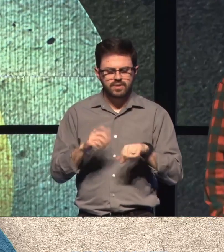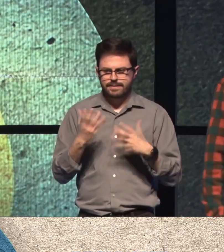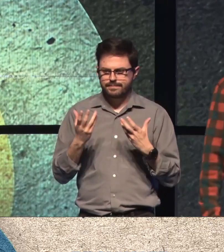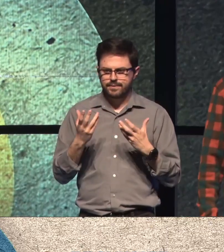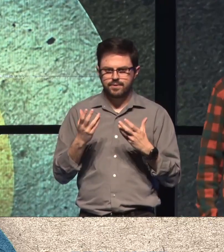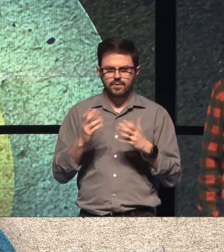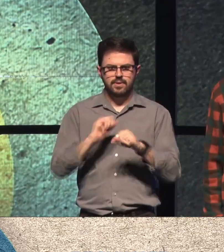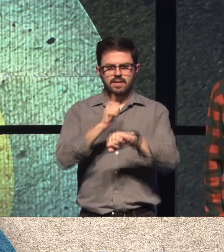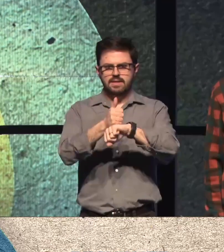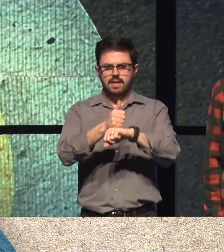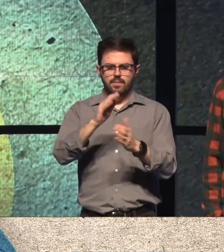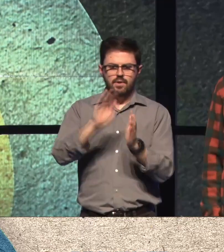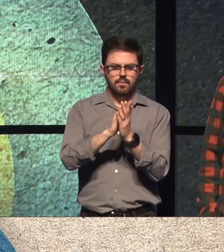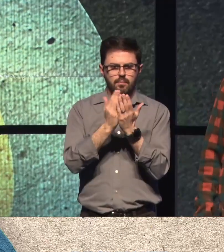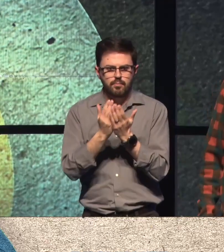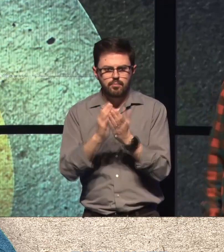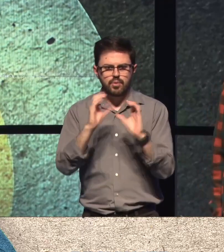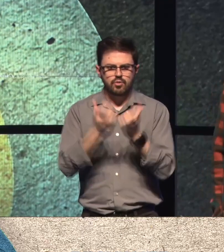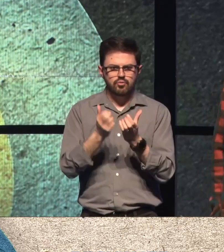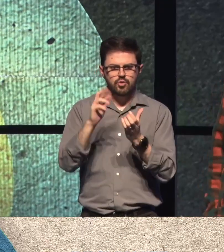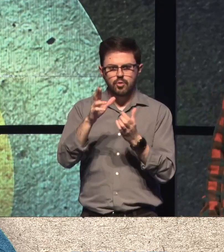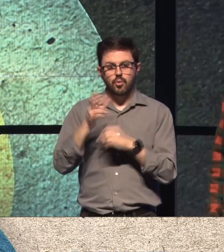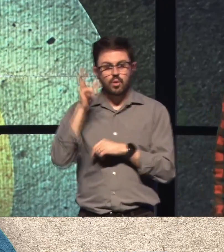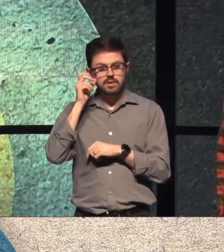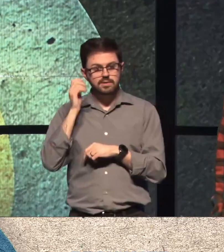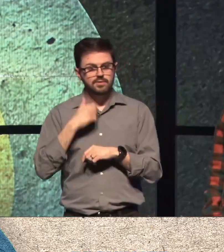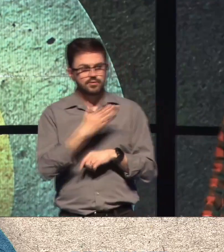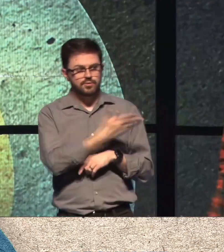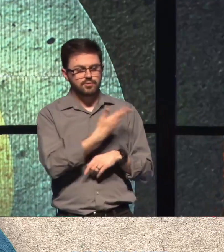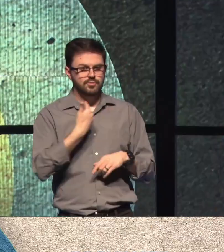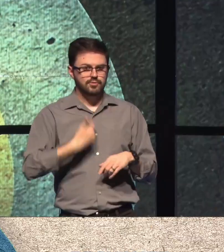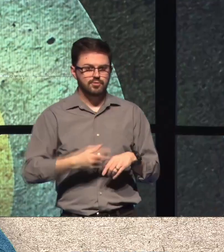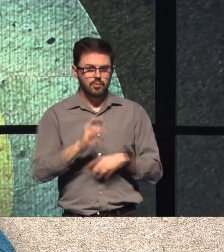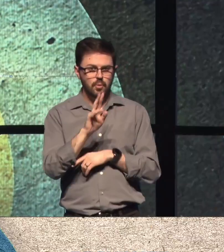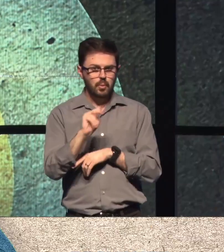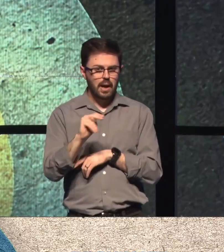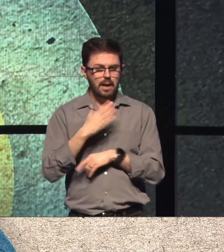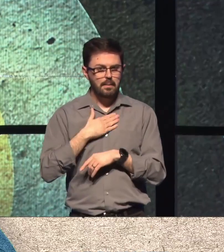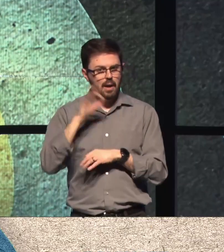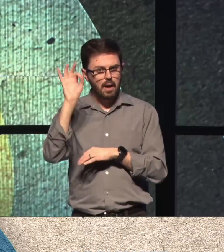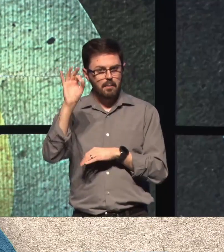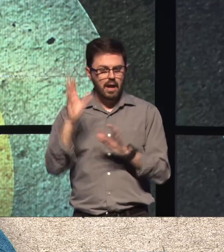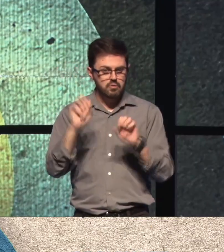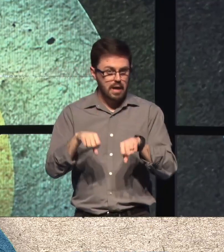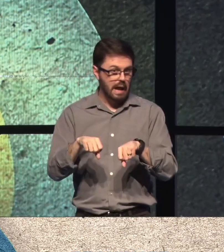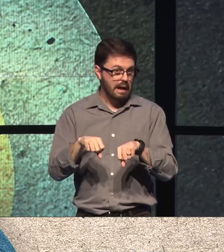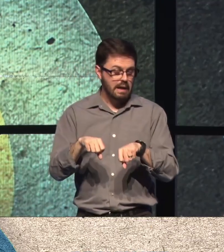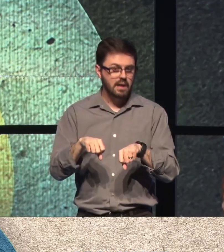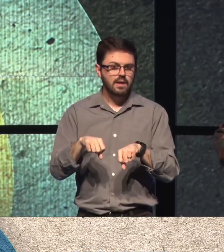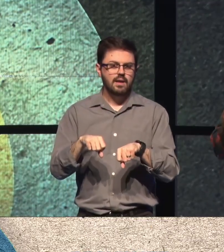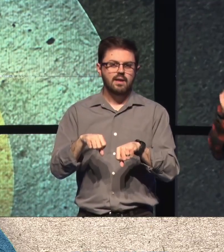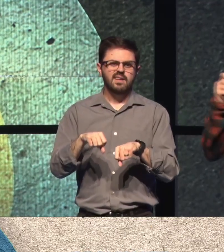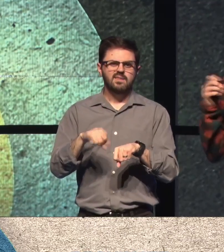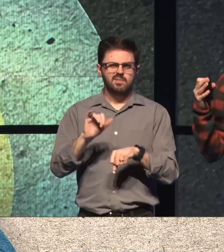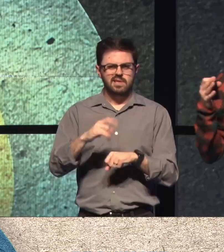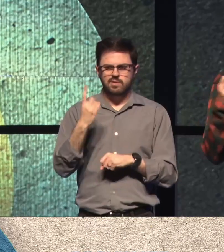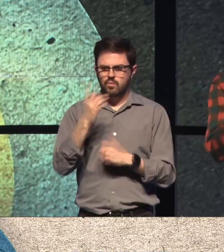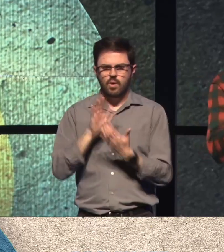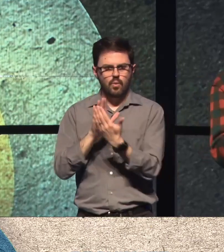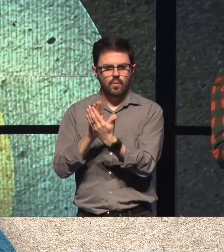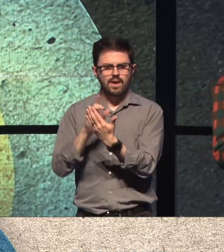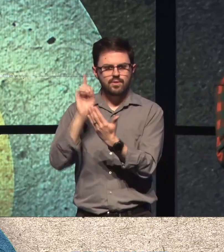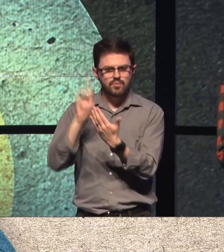listening to an amazing talk from this guy Ryan at my church, whatever. But that's one way. You got to